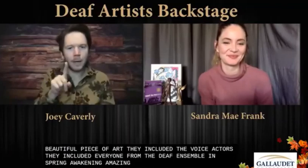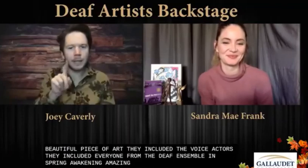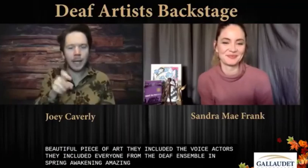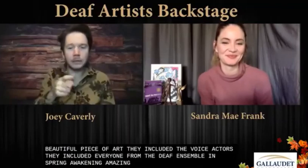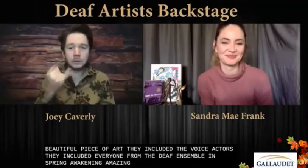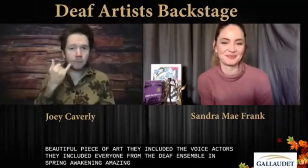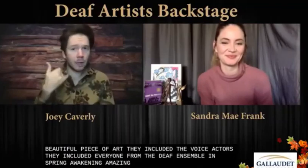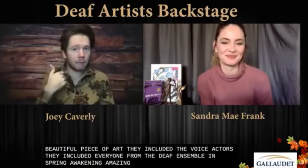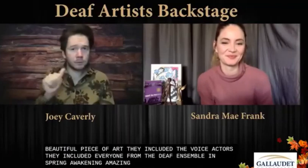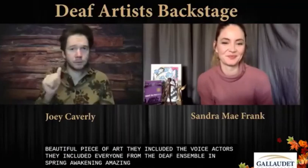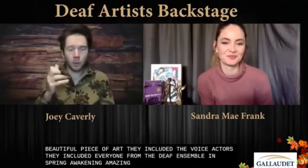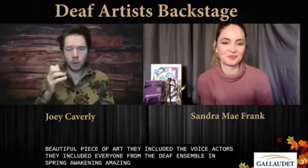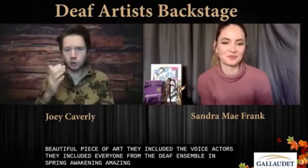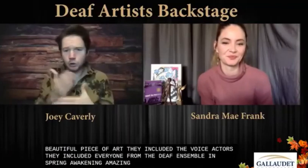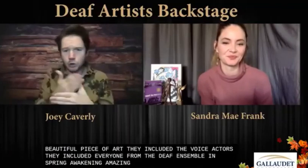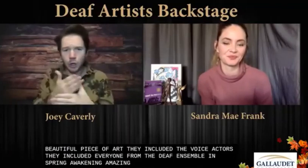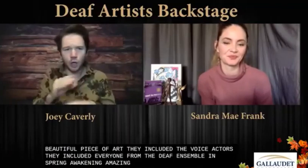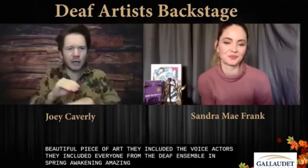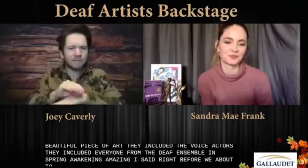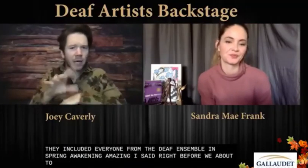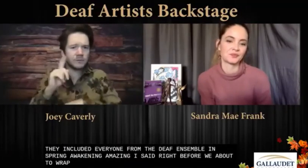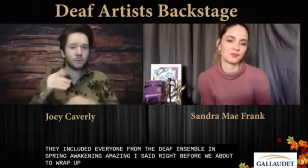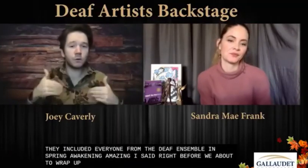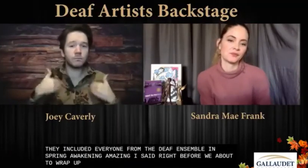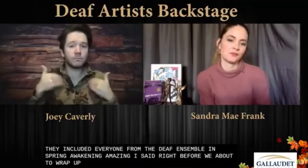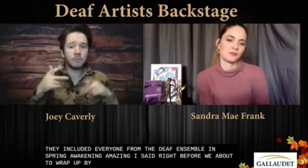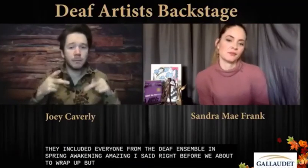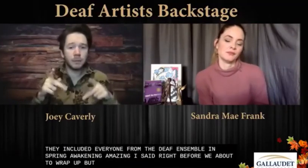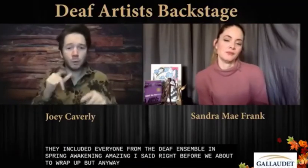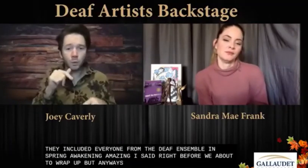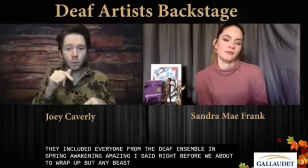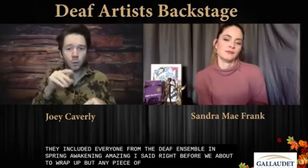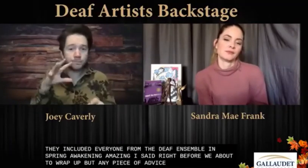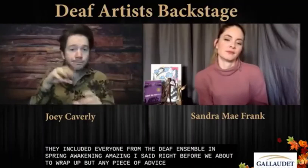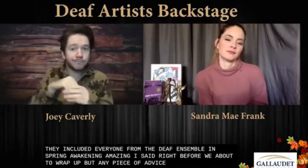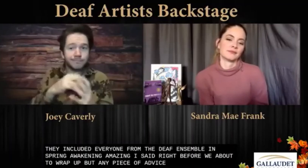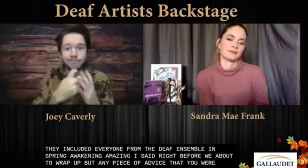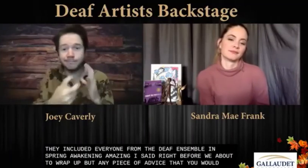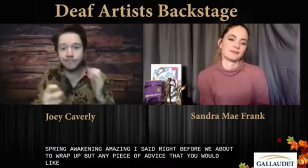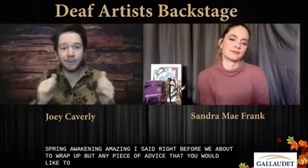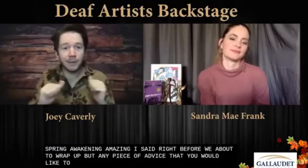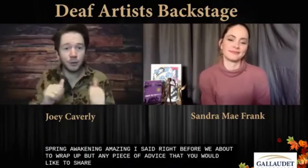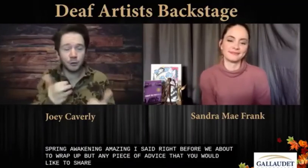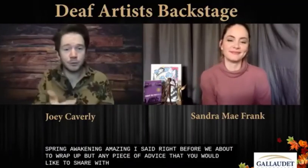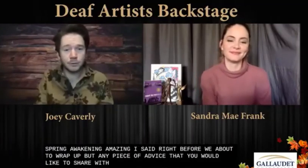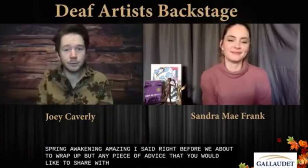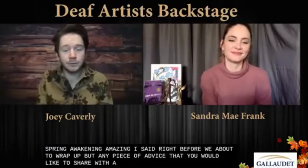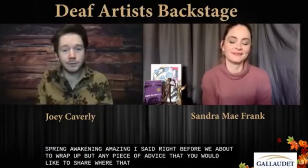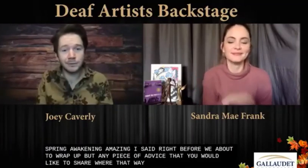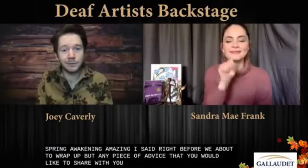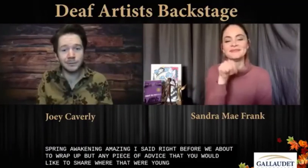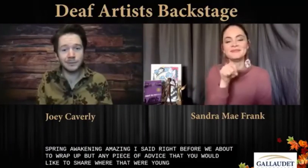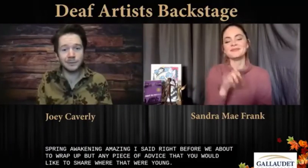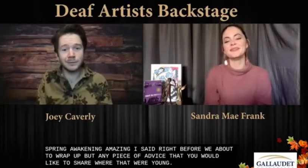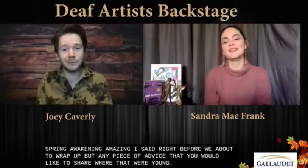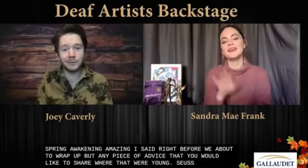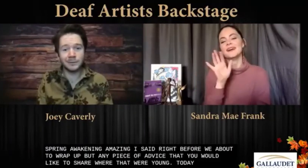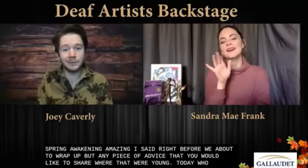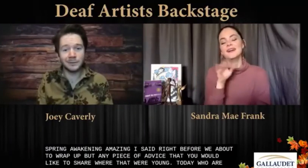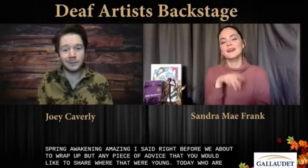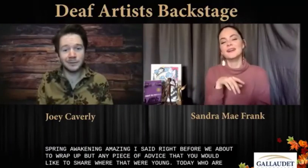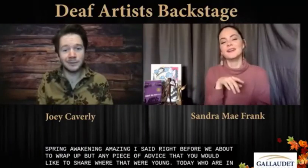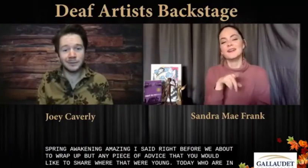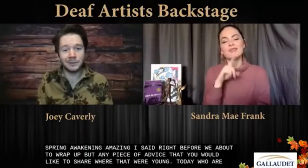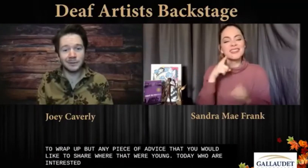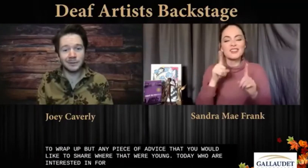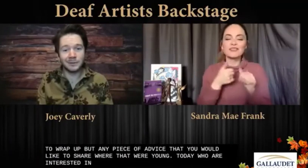so again like i said right before we we're about to wrap up but any piece of advice that you would like to share with our young viewers today who are